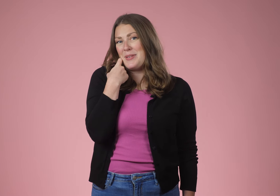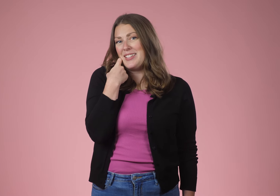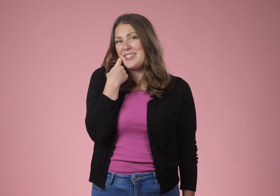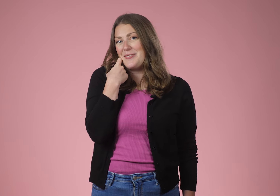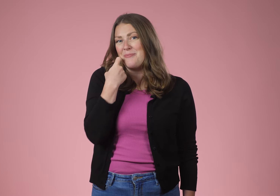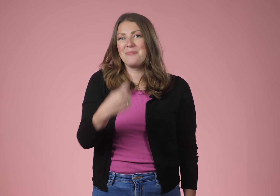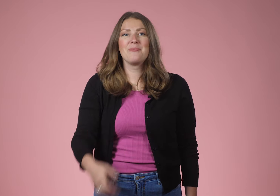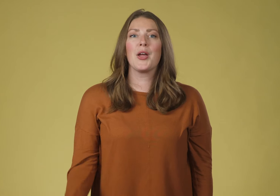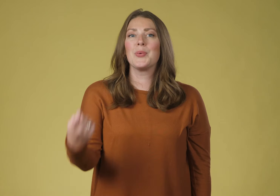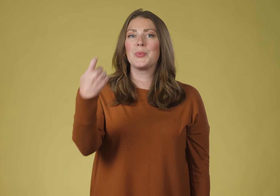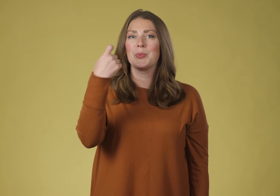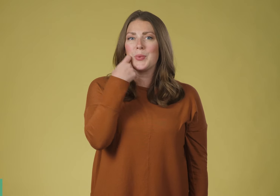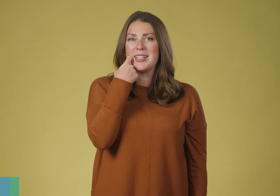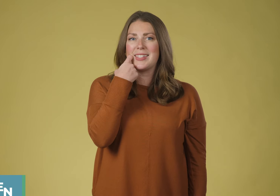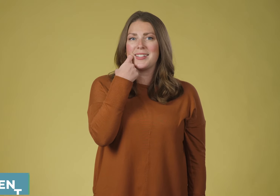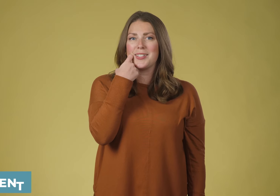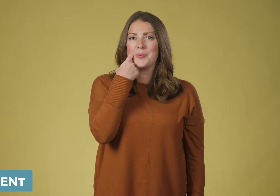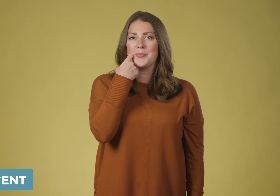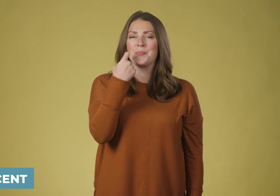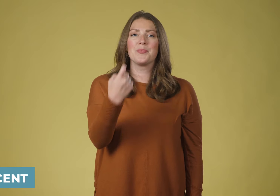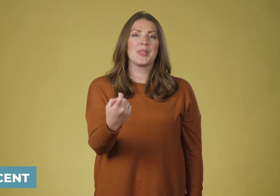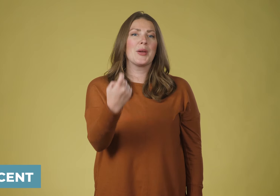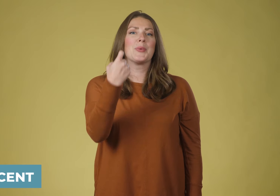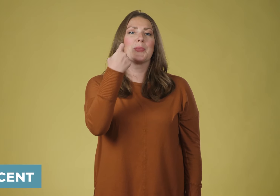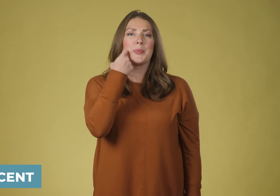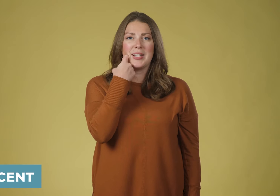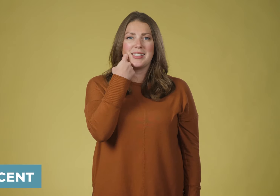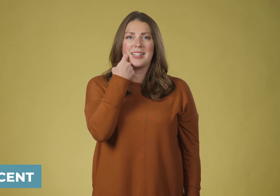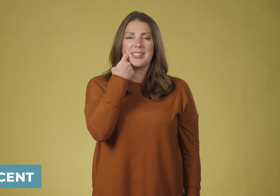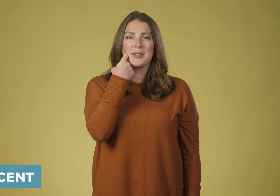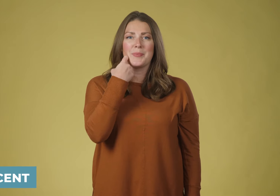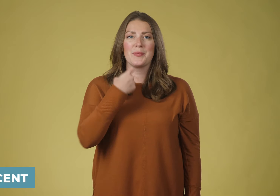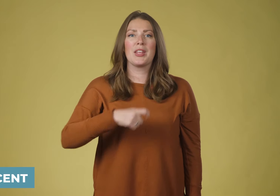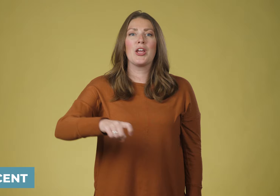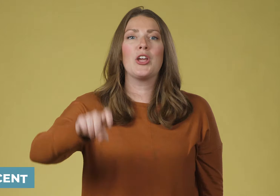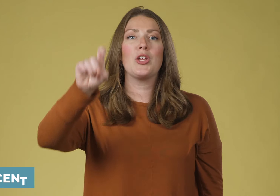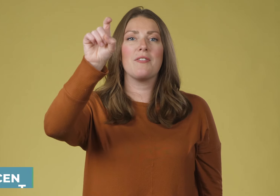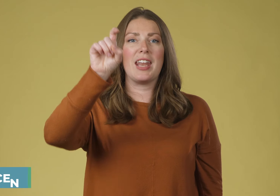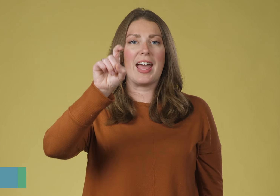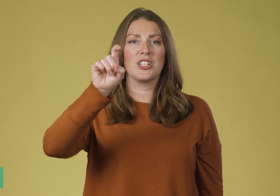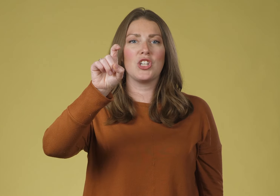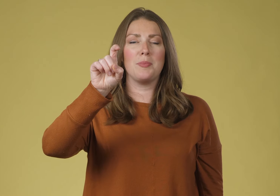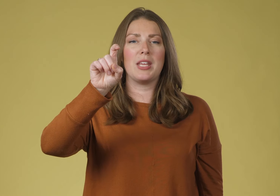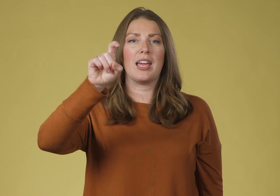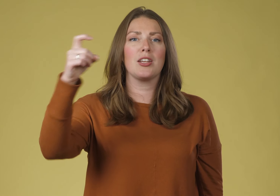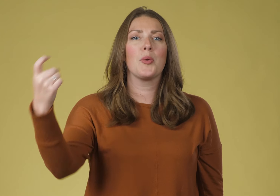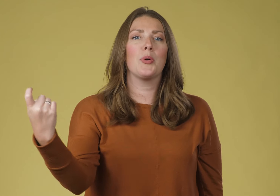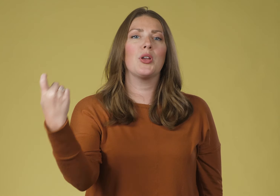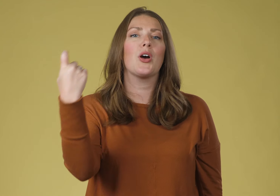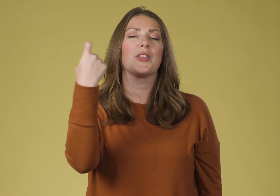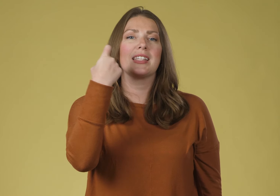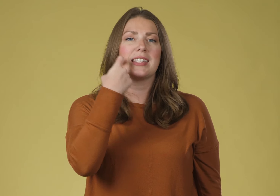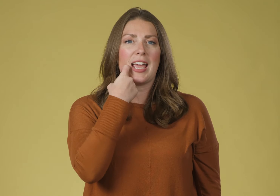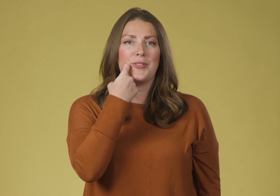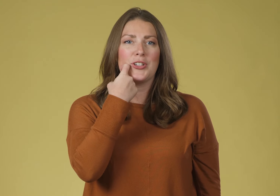happened. Recent. Recent. You have an X-shaped hand put on the side of your